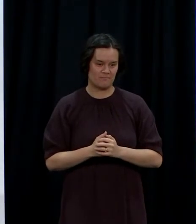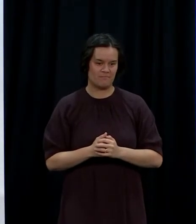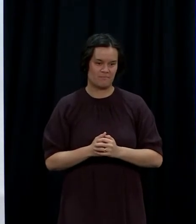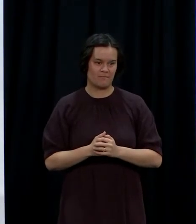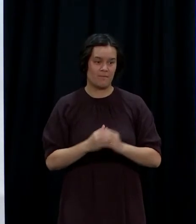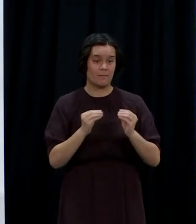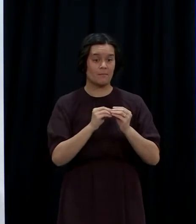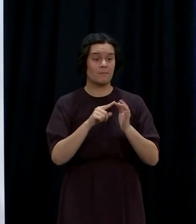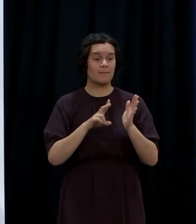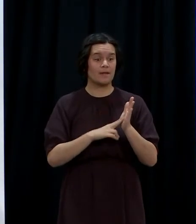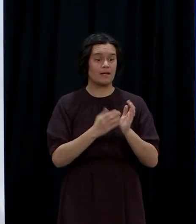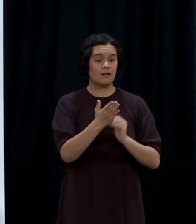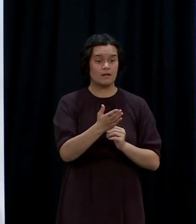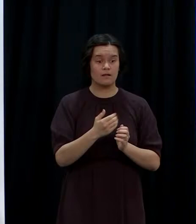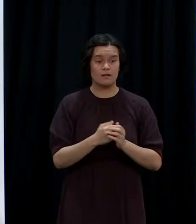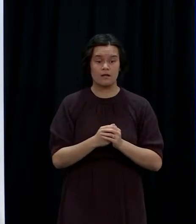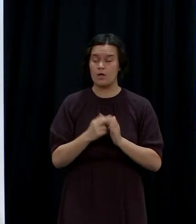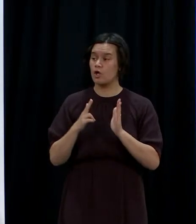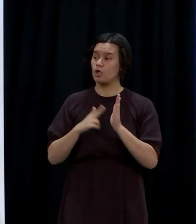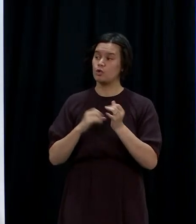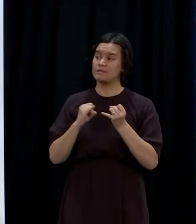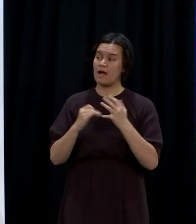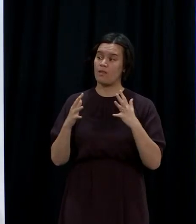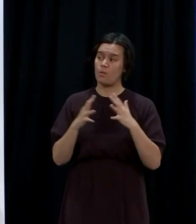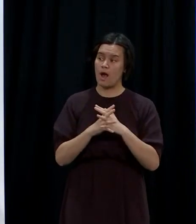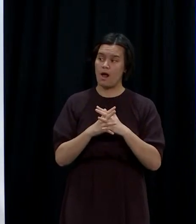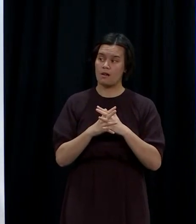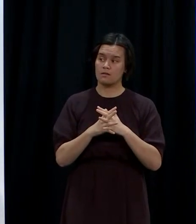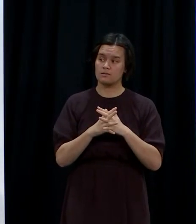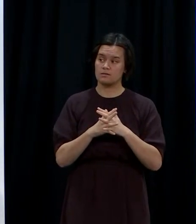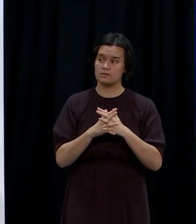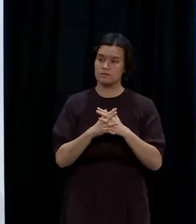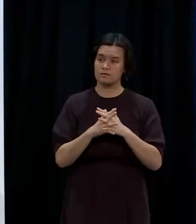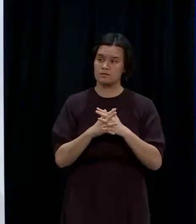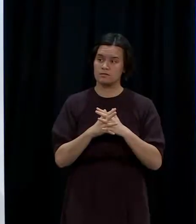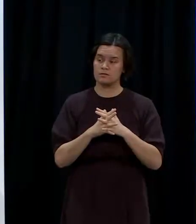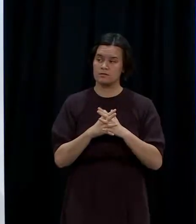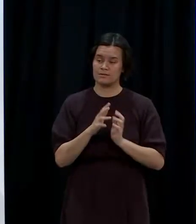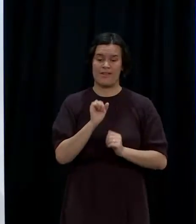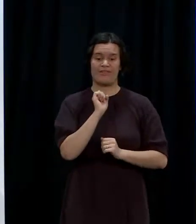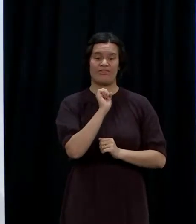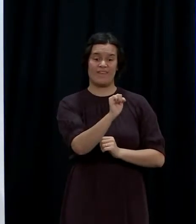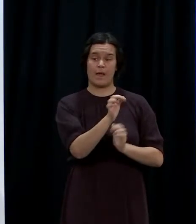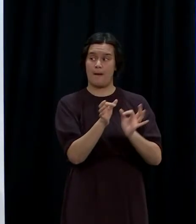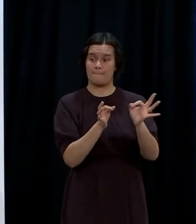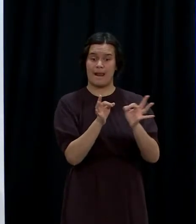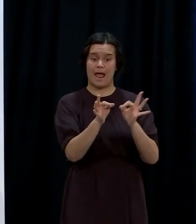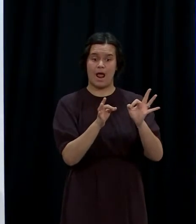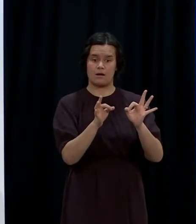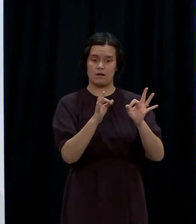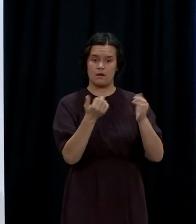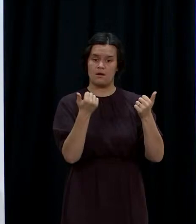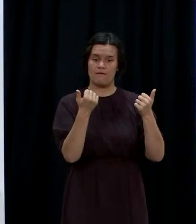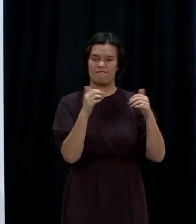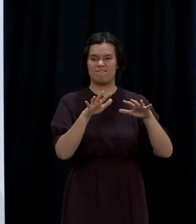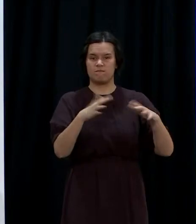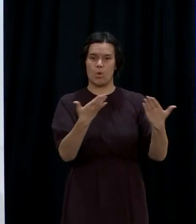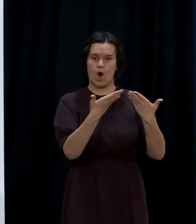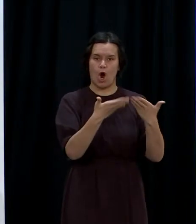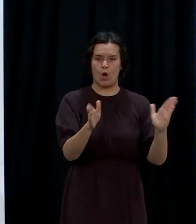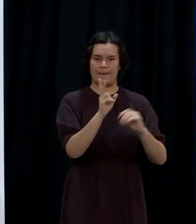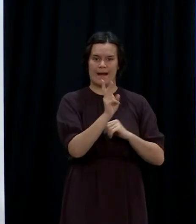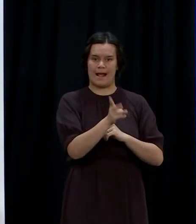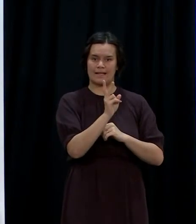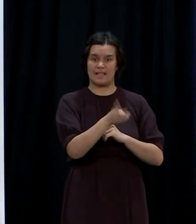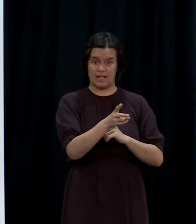particular in New South Wales, there's a growing solidification of their reopening plans. But here it seems like there's a bit of backsliding